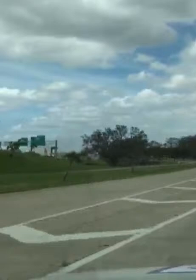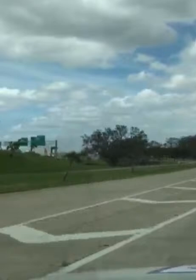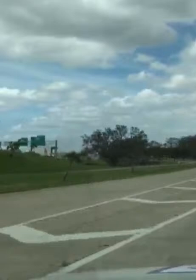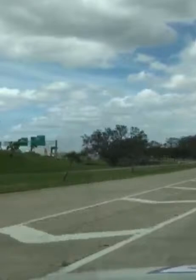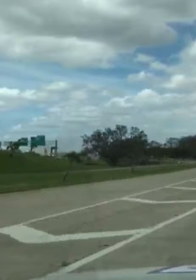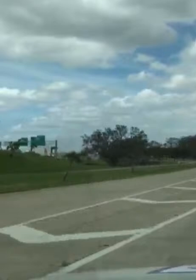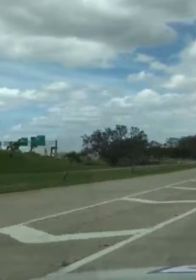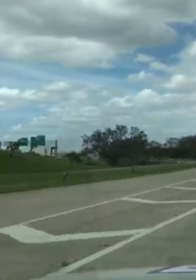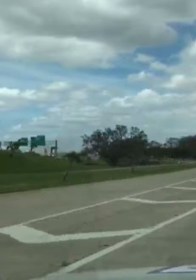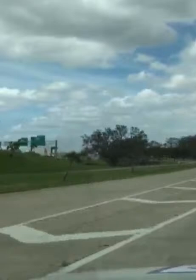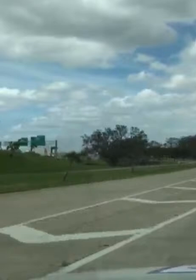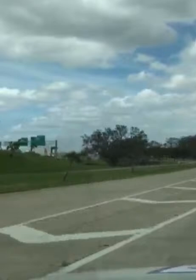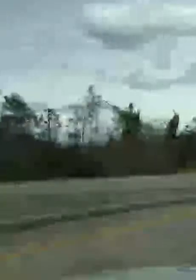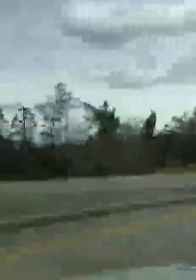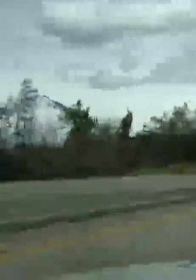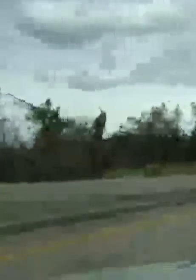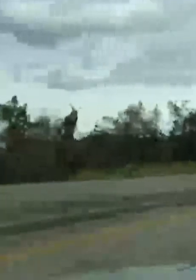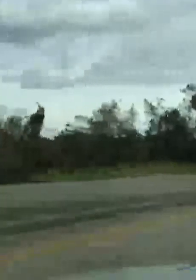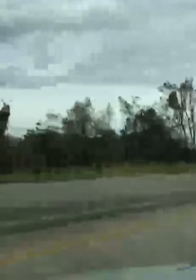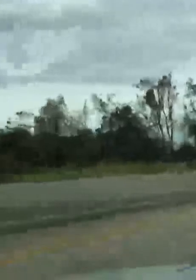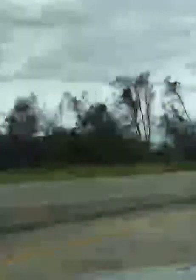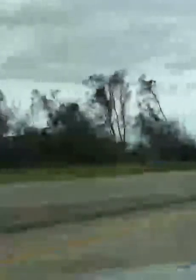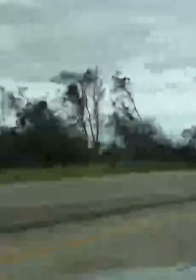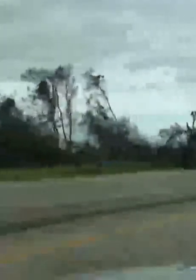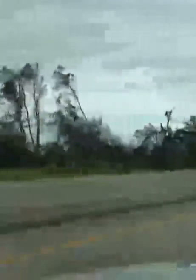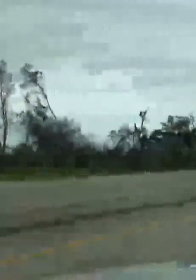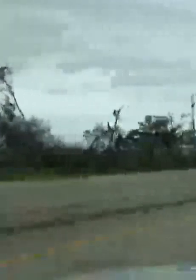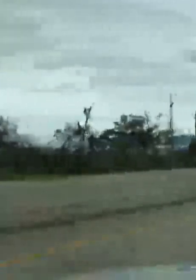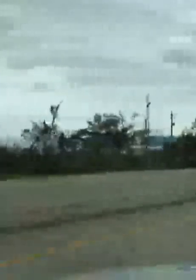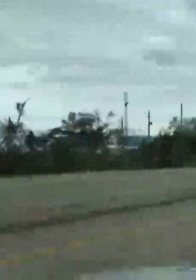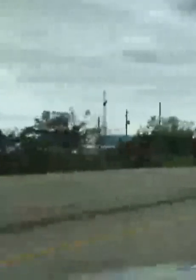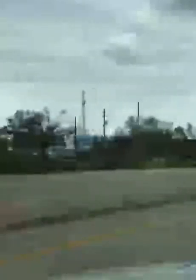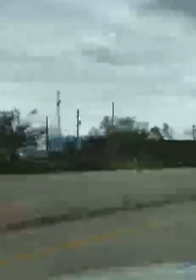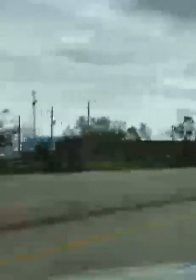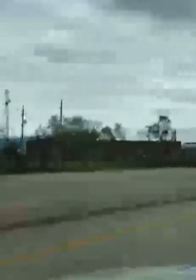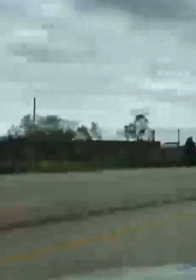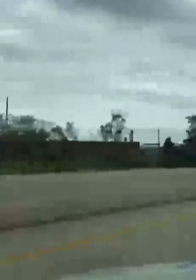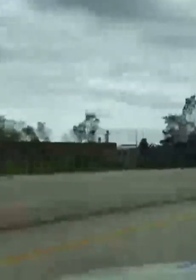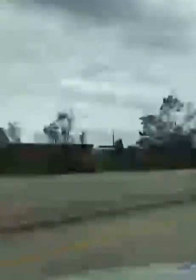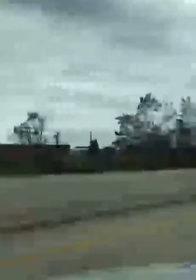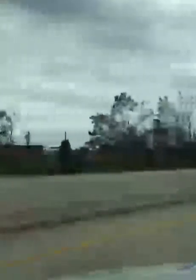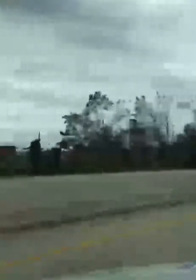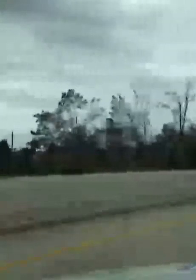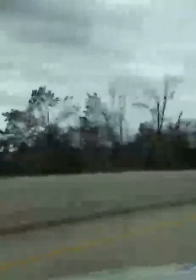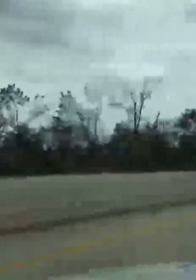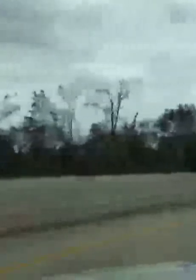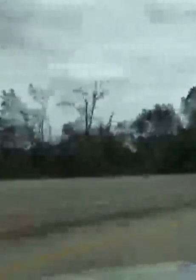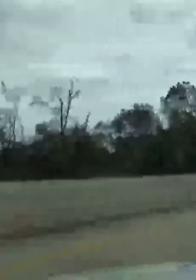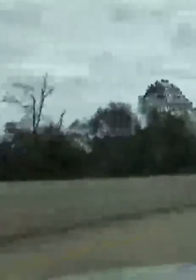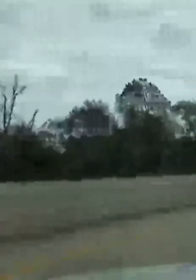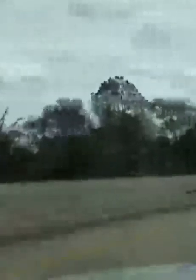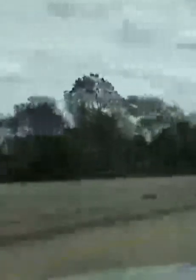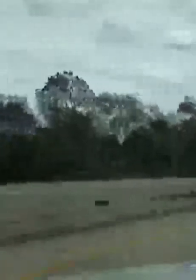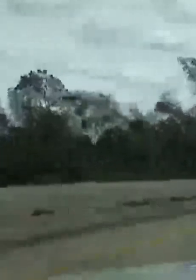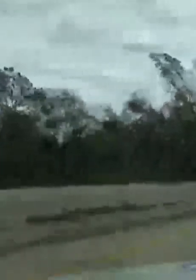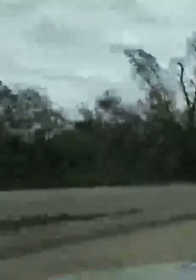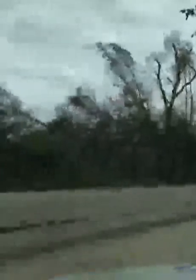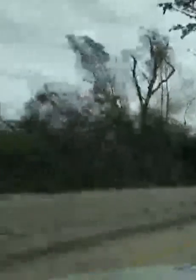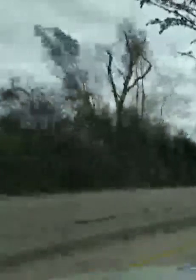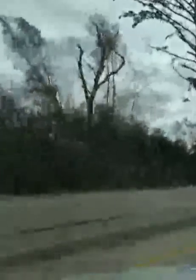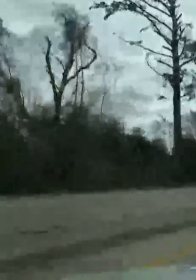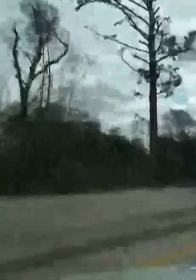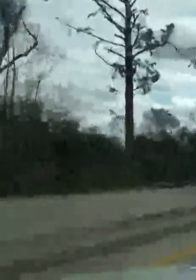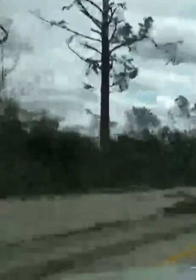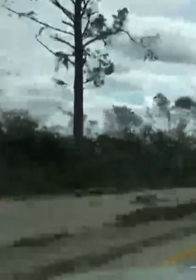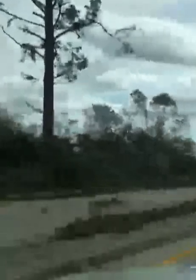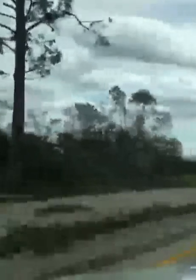concerned, rightly, Hurricane Laura was about to bring, as it was going to make landfall, and that was certainly the immediate threat for the